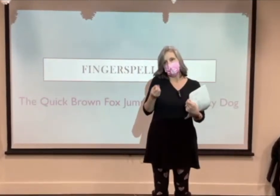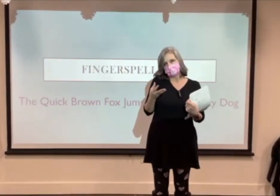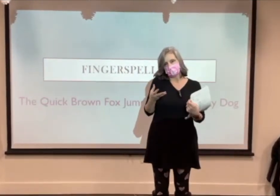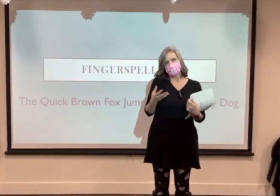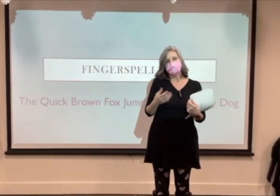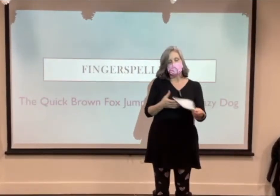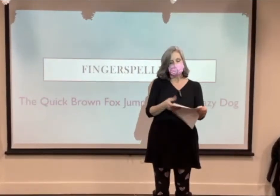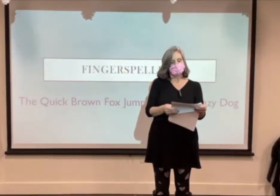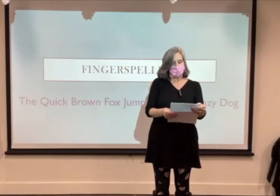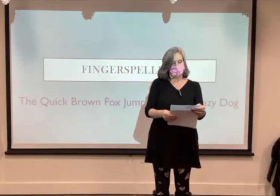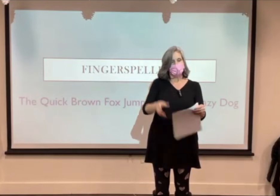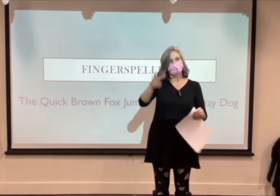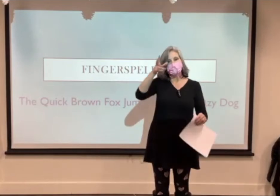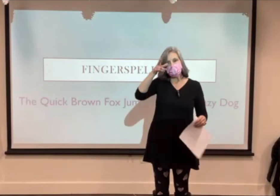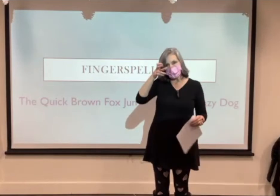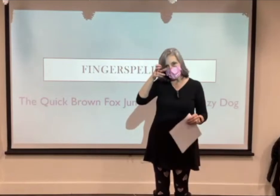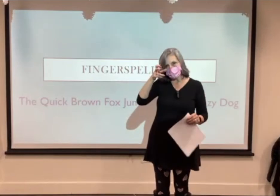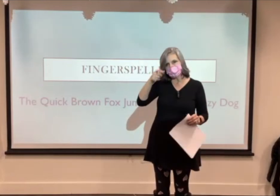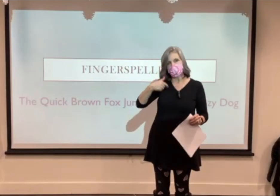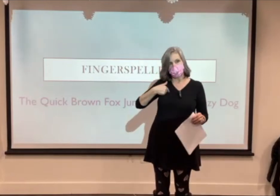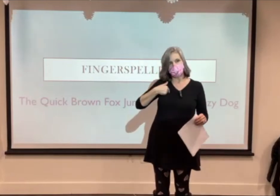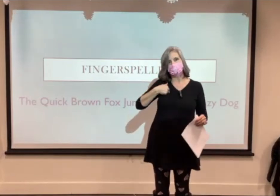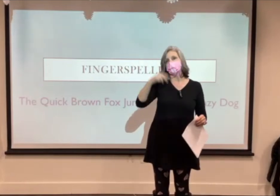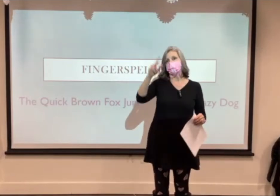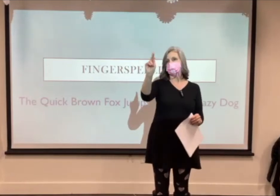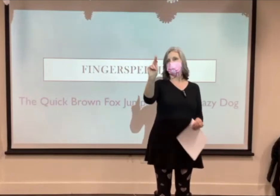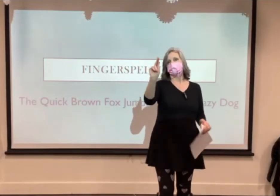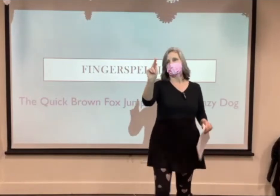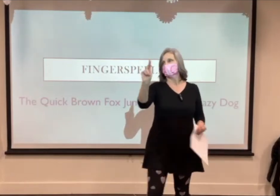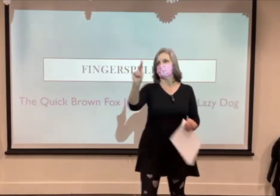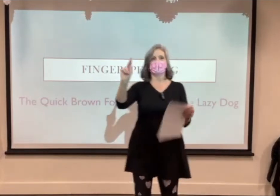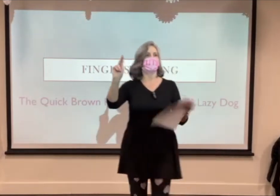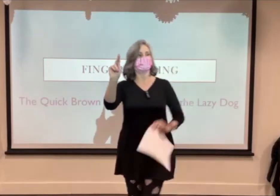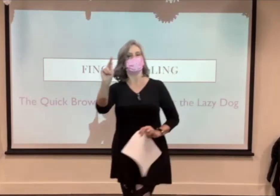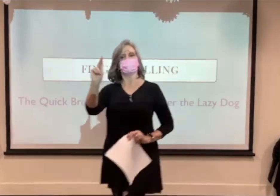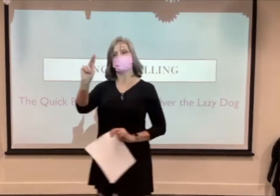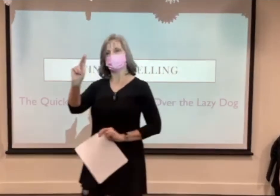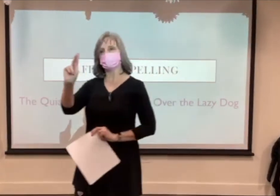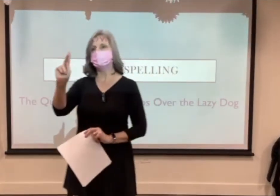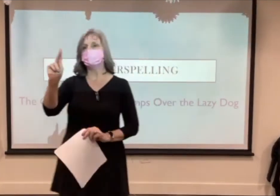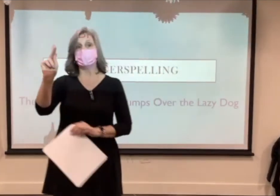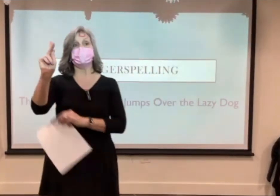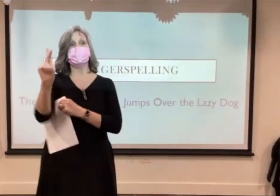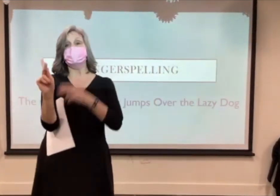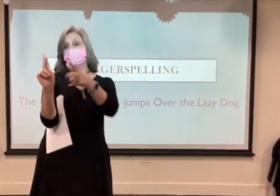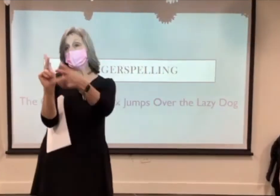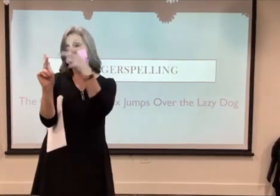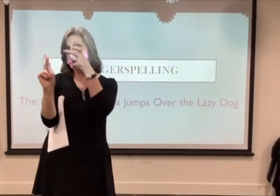in sign language, and when you're reading it, when I fingerspell, like I did this letter and said, what letter is this, right? You're going to be reading it.